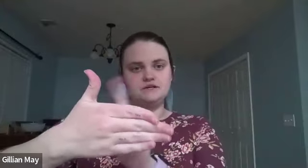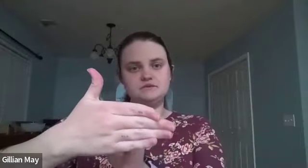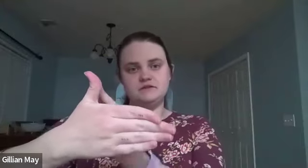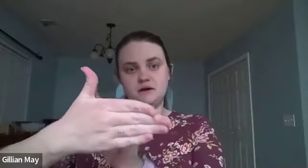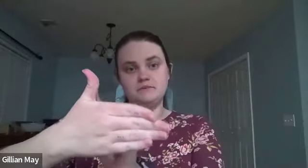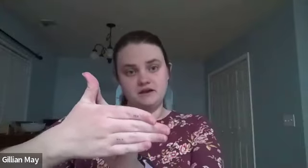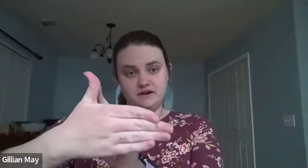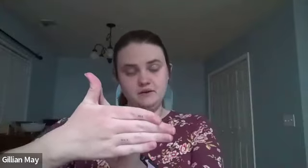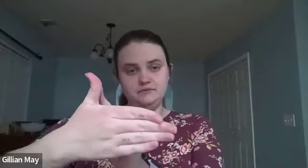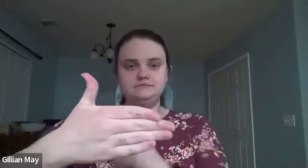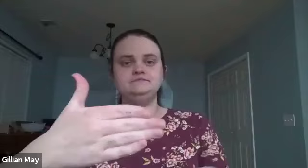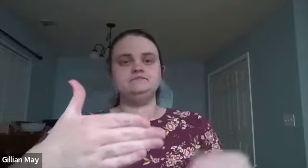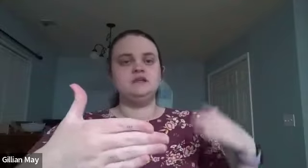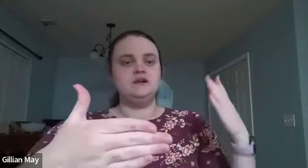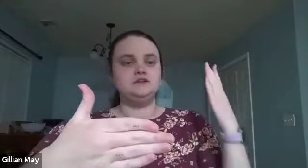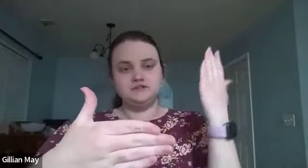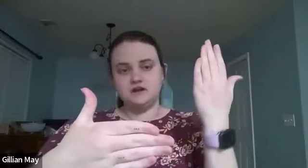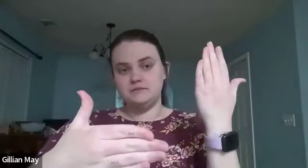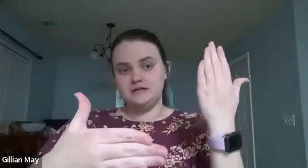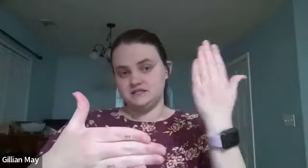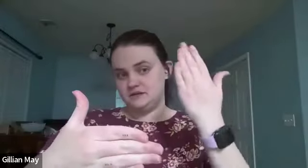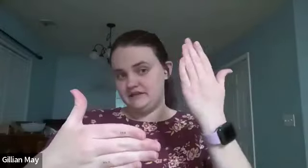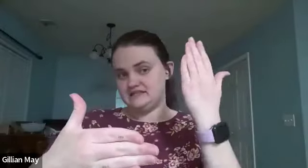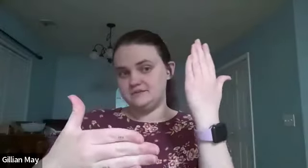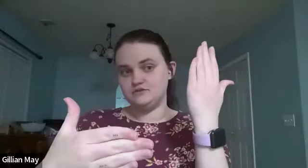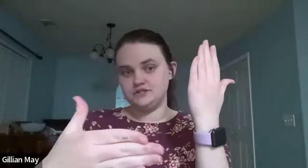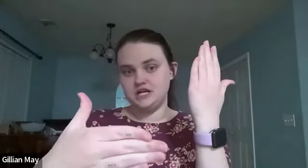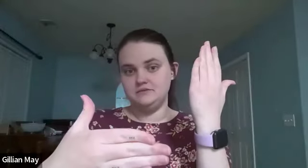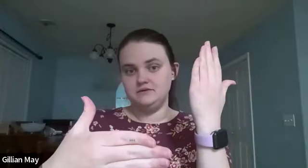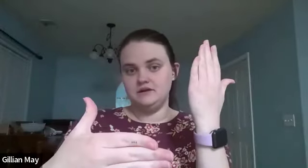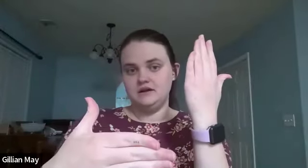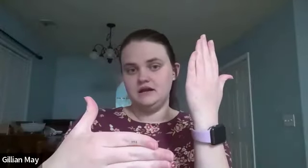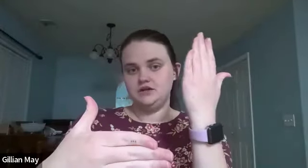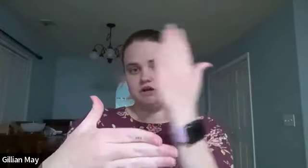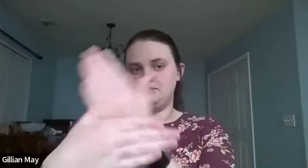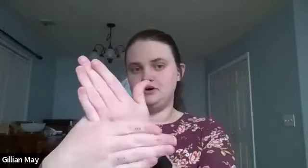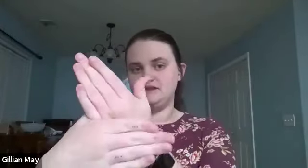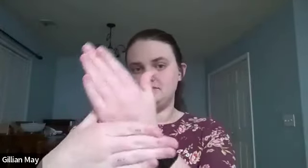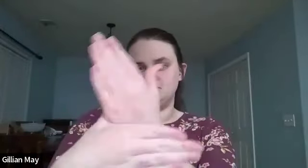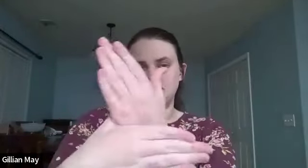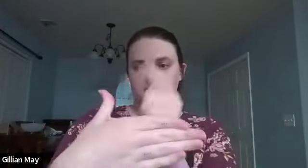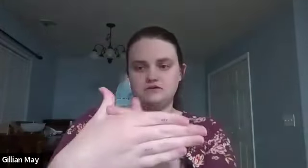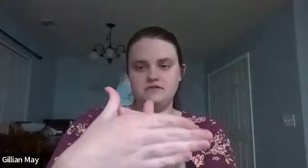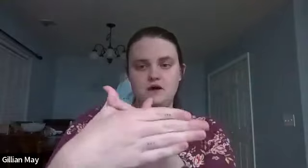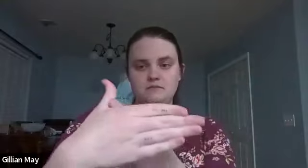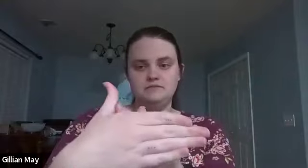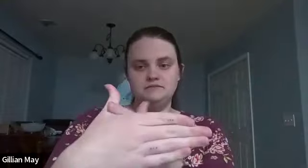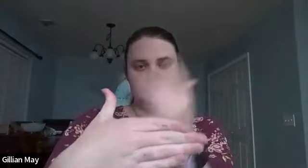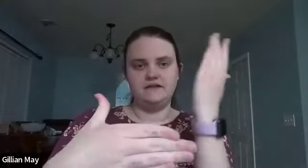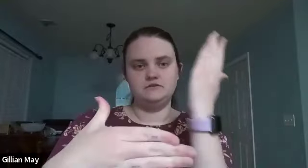with the thumb kind of up. Your dominant is going to be that same sort of shape. And you're going to put them between your thumb, like that little